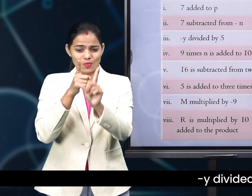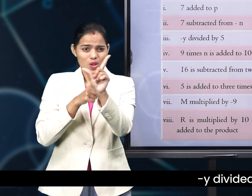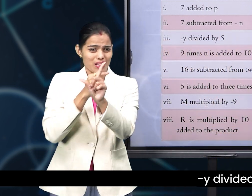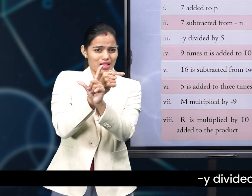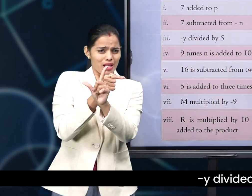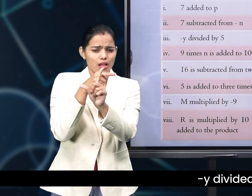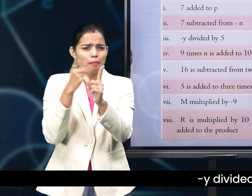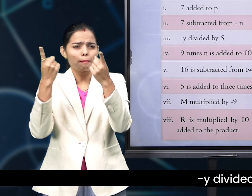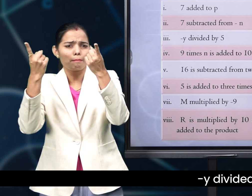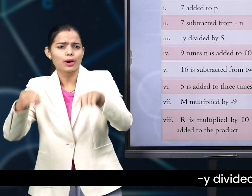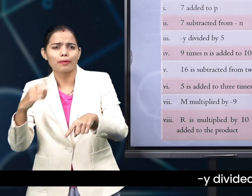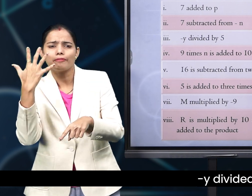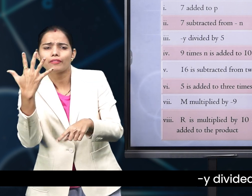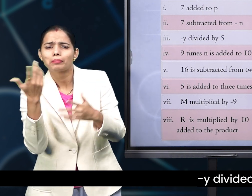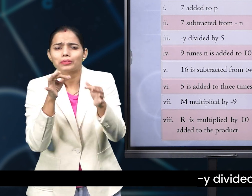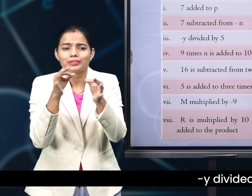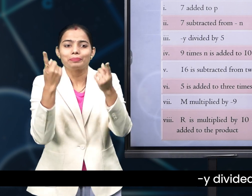Minus y divided by 5.